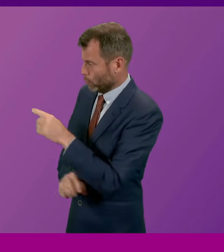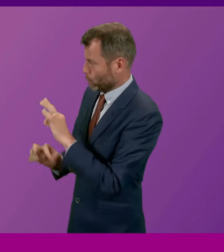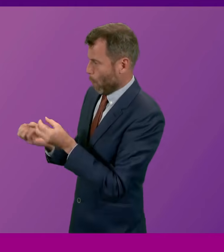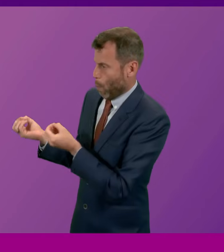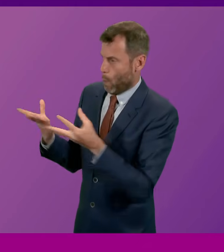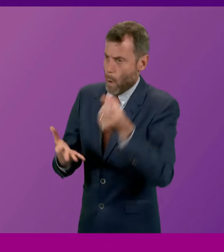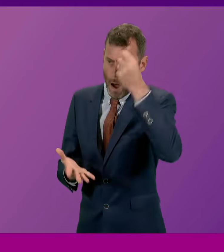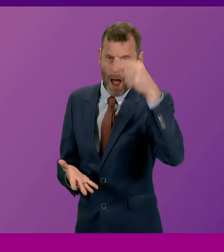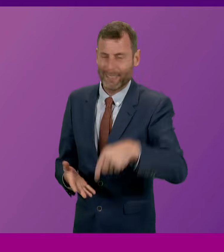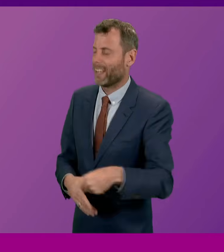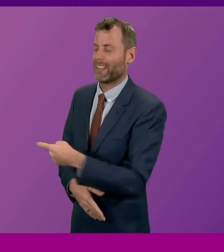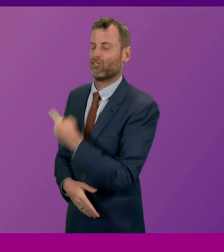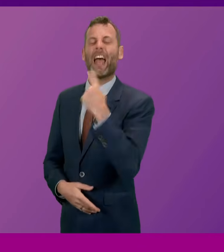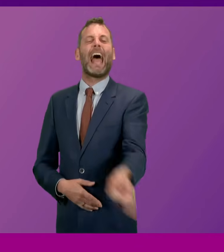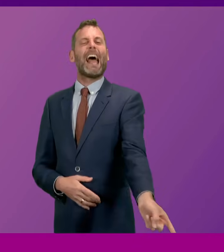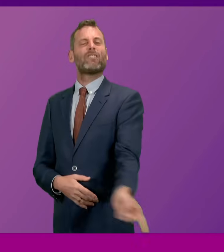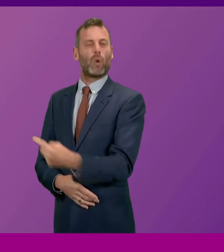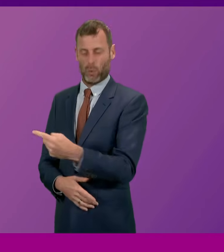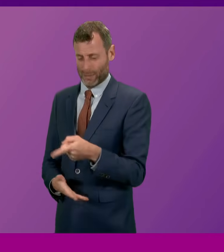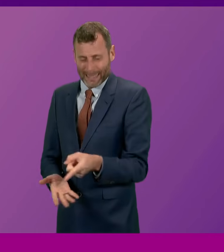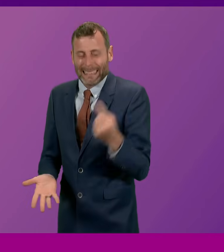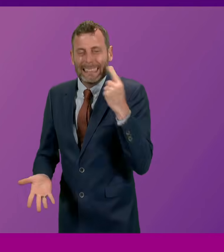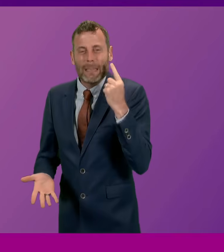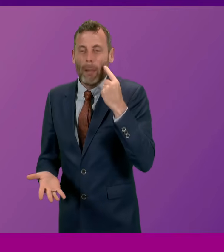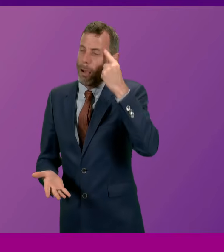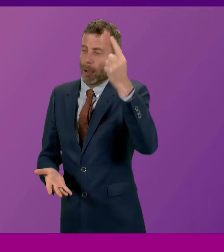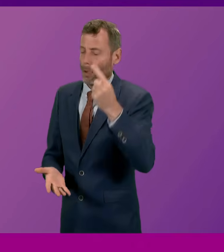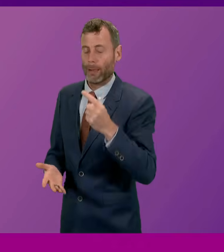is simplistic nonsense, and Parliament should ignore it.